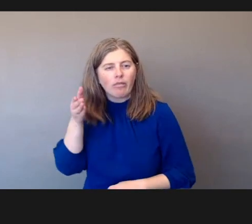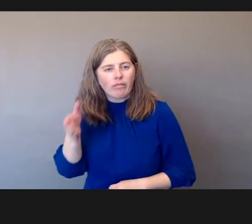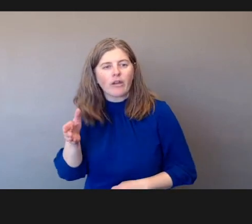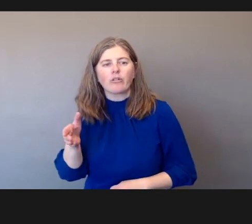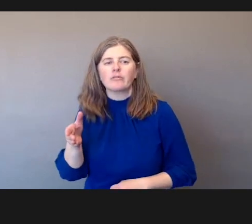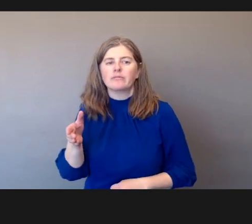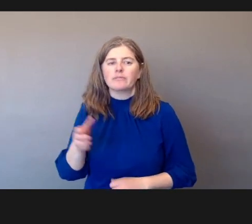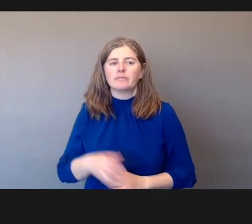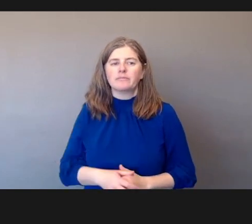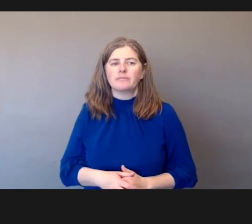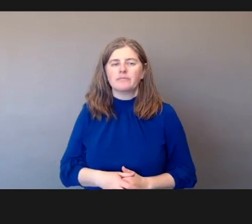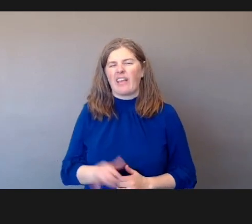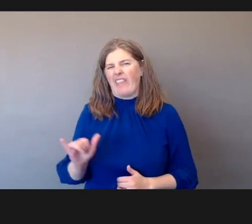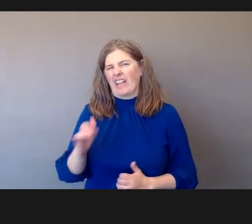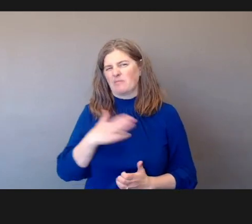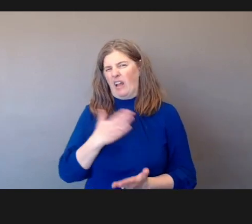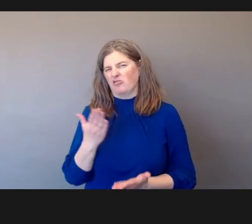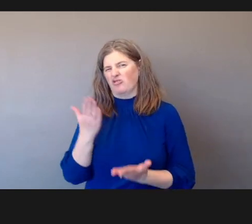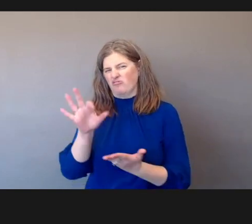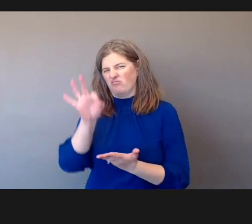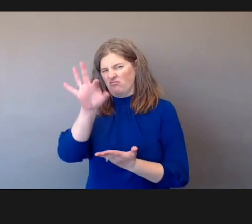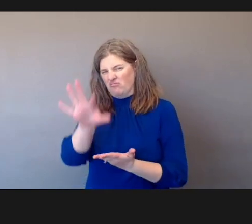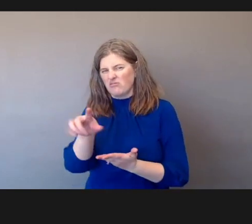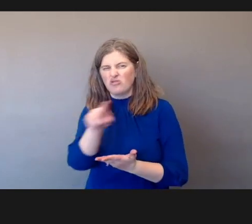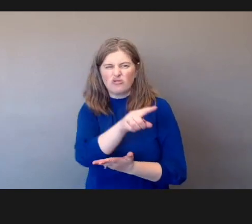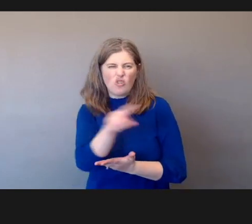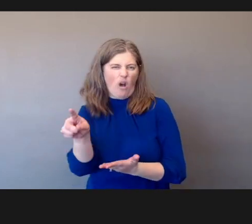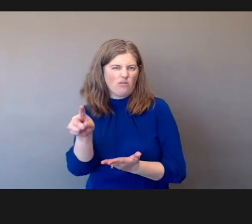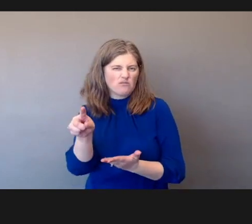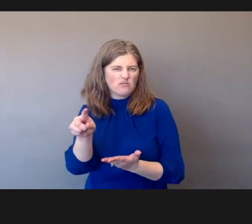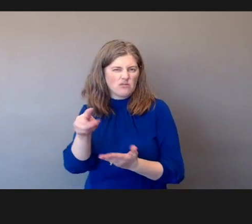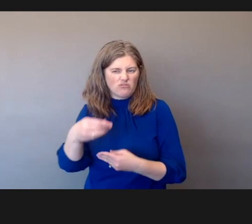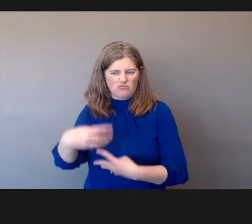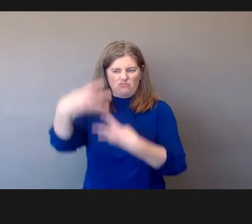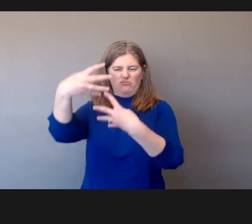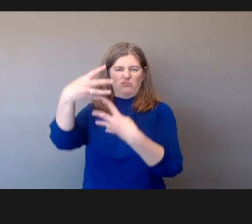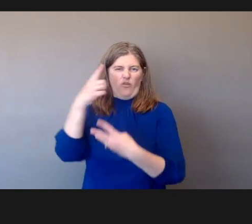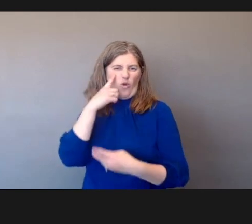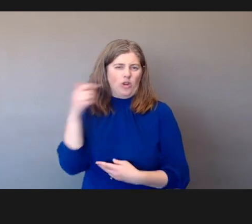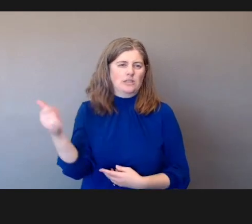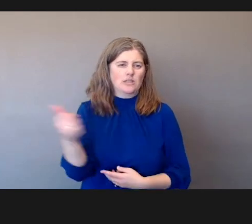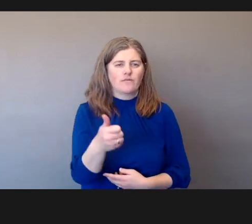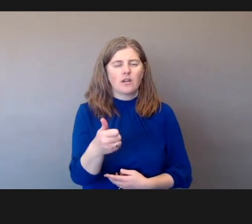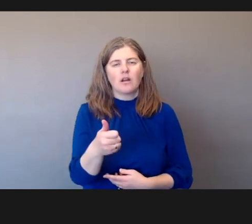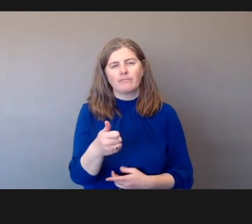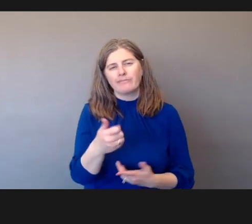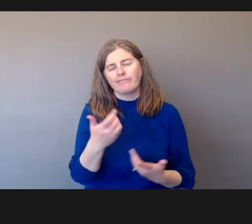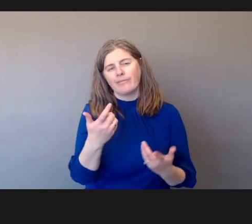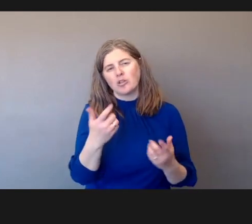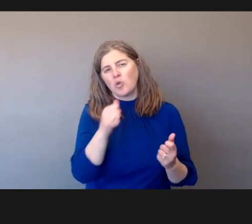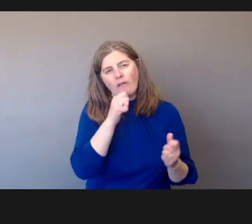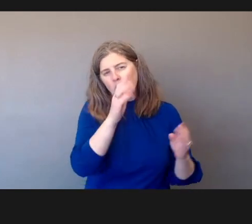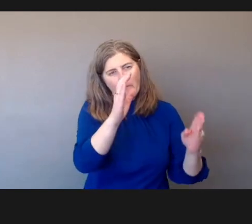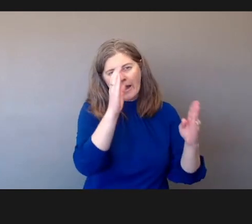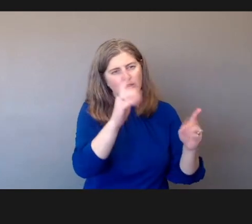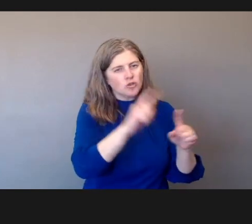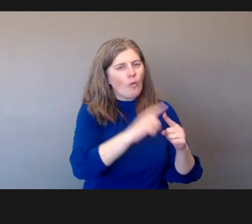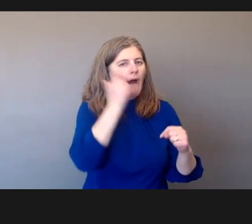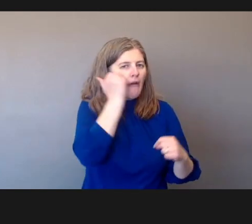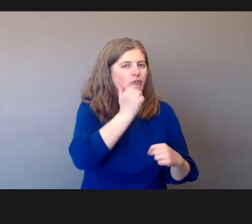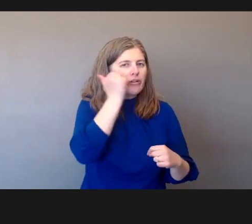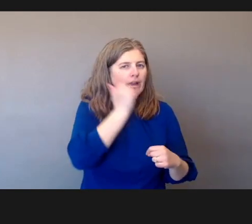that would be what I would suggest, is that you all look at that, but don't pay too much attention to